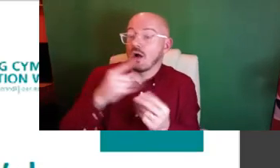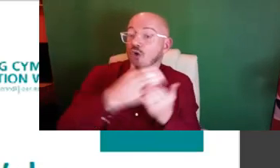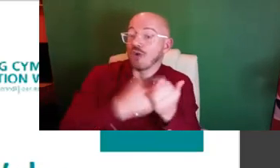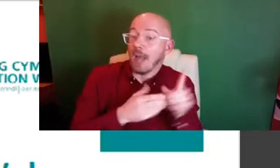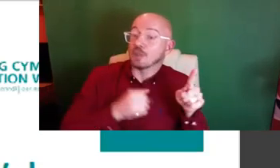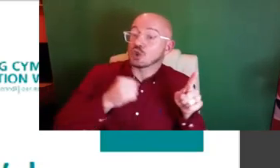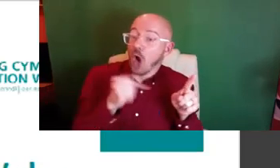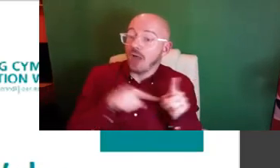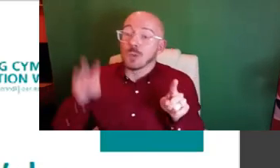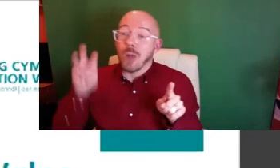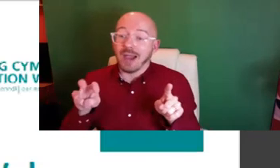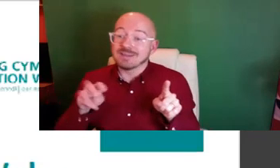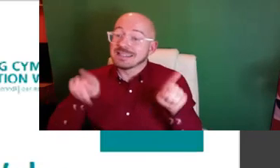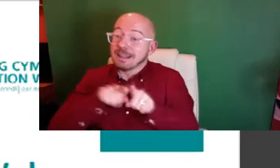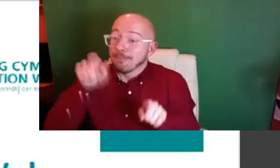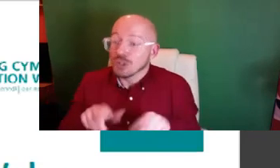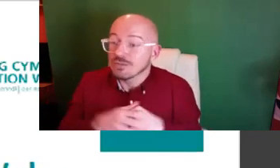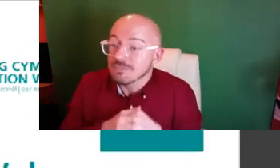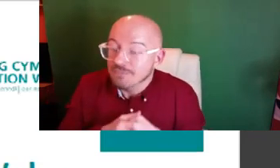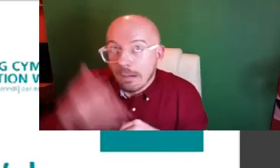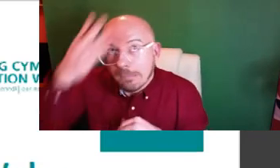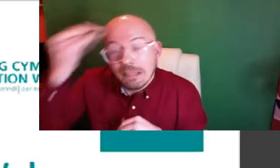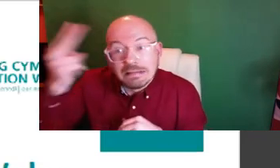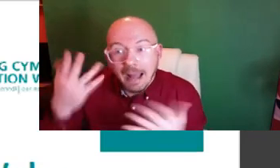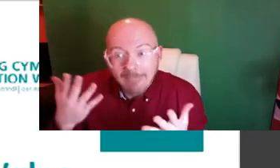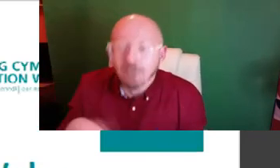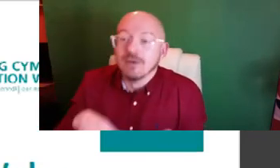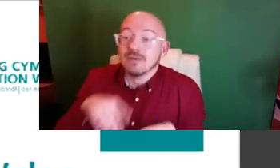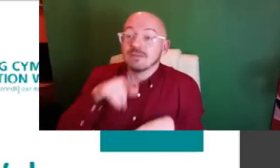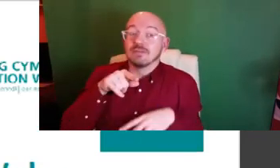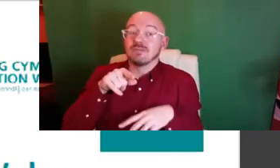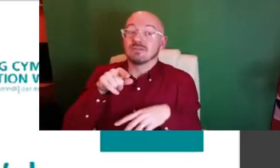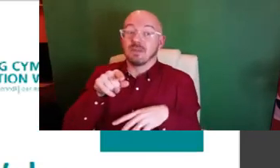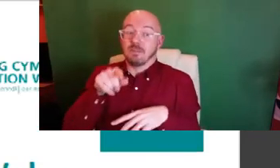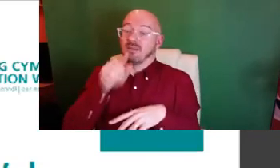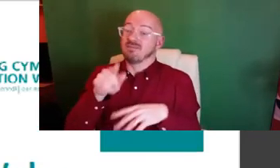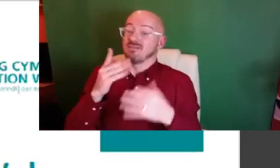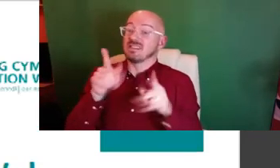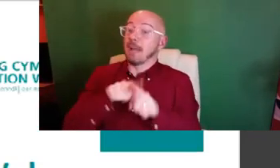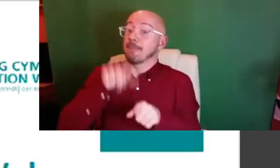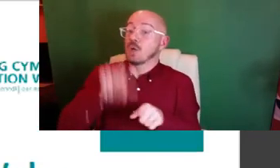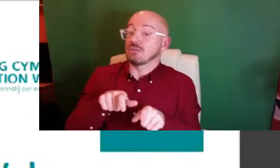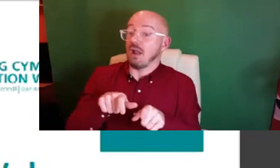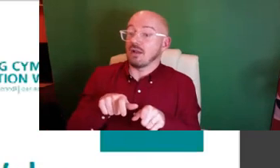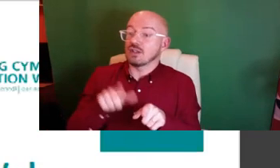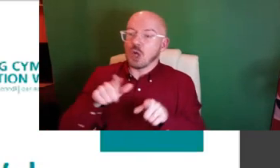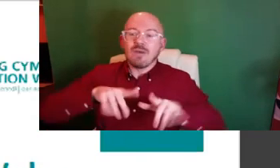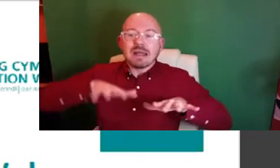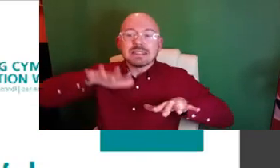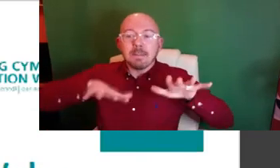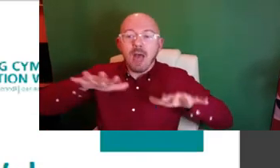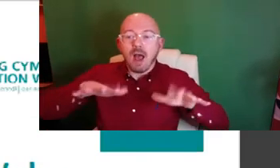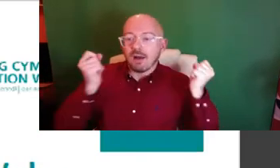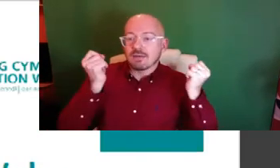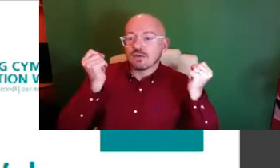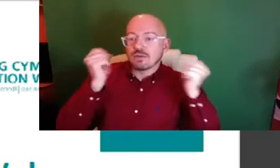And it's quite similar to the curriculum for excellence that you have in Scotland. And there's a person, I can't remember their name right now, but